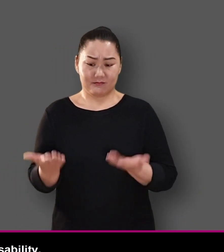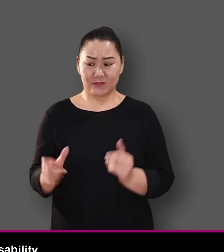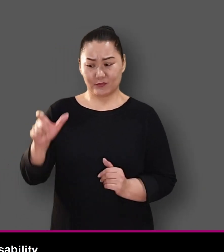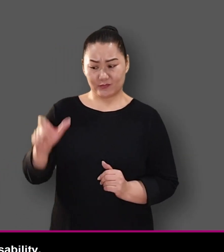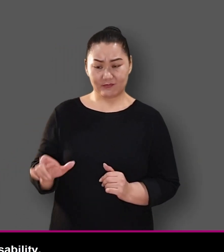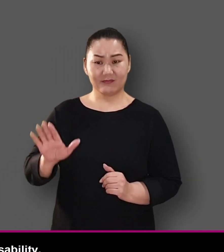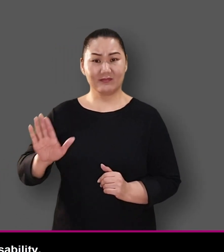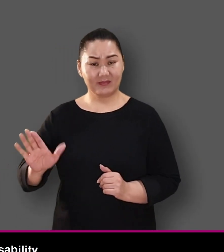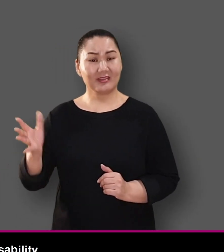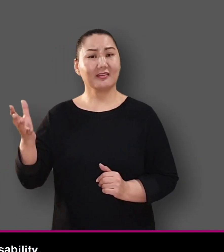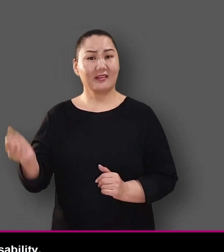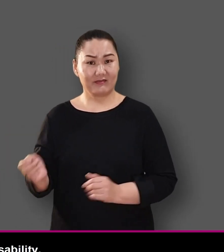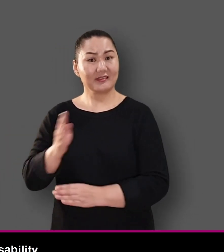disability,